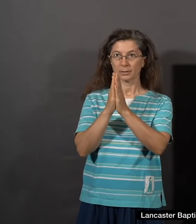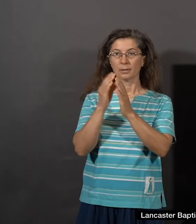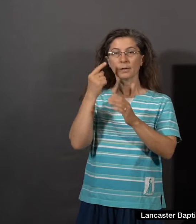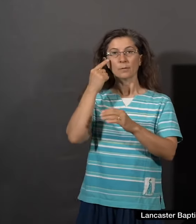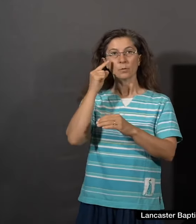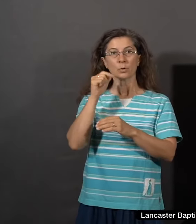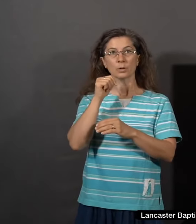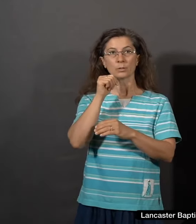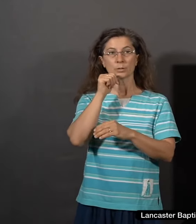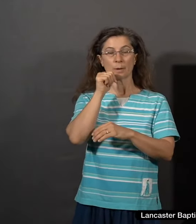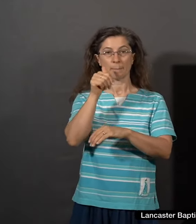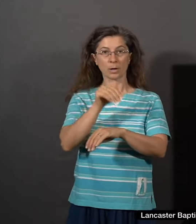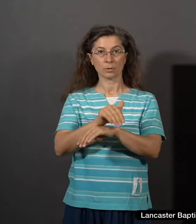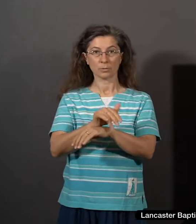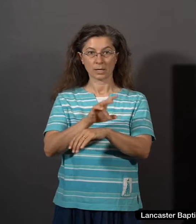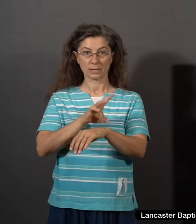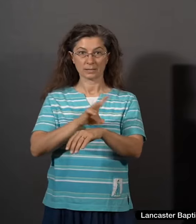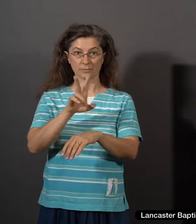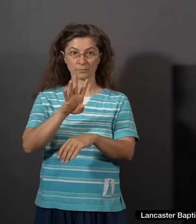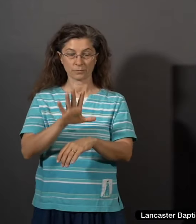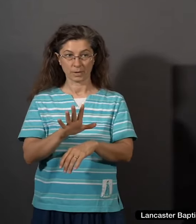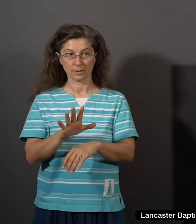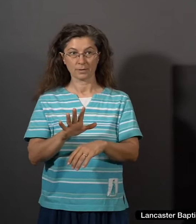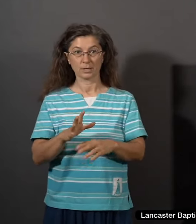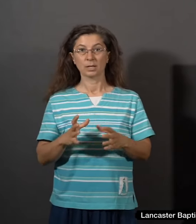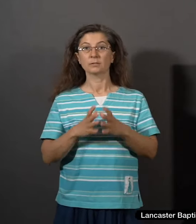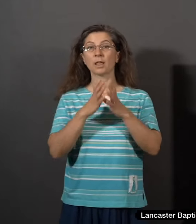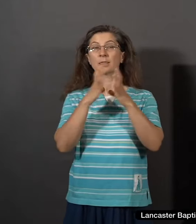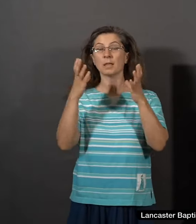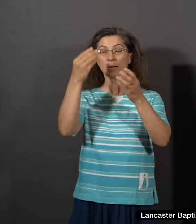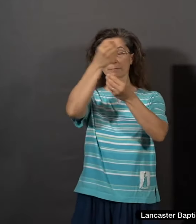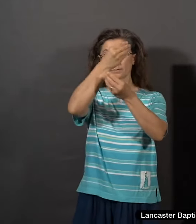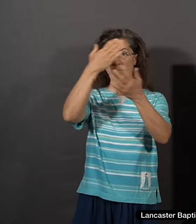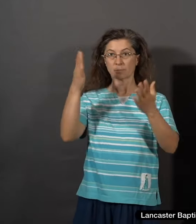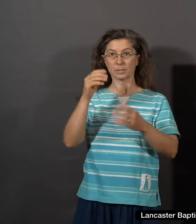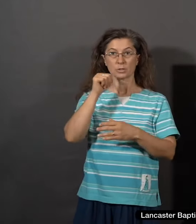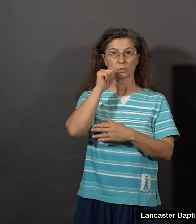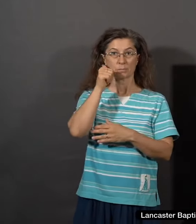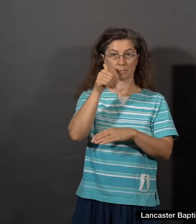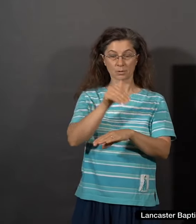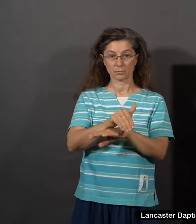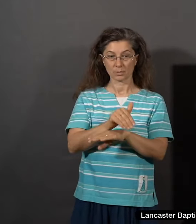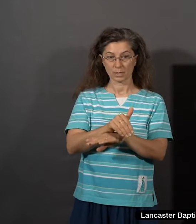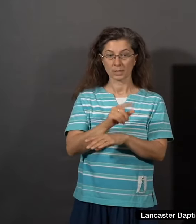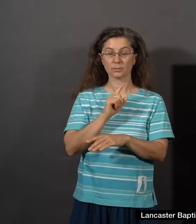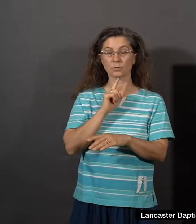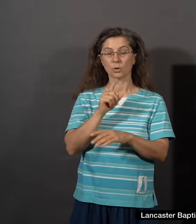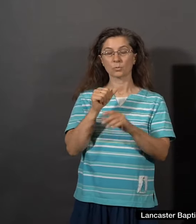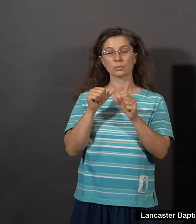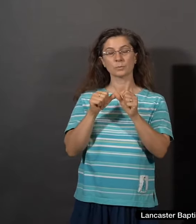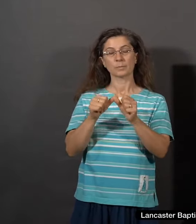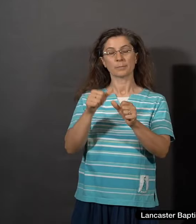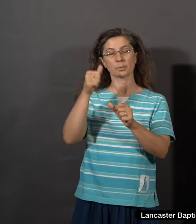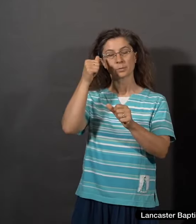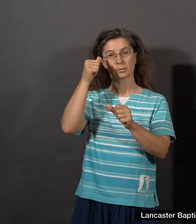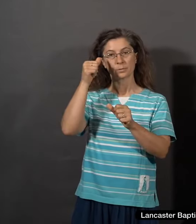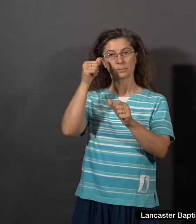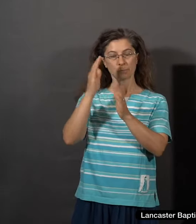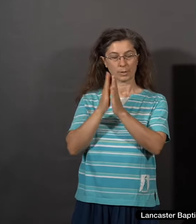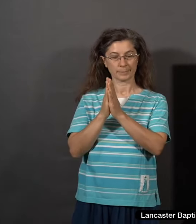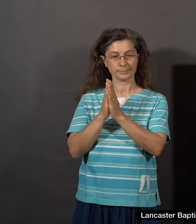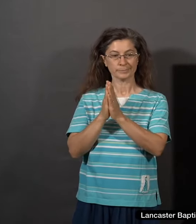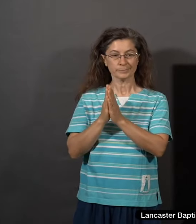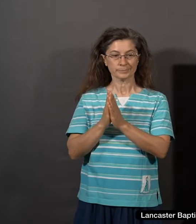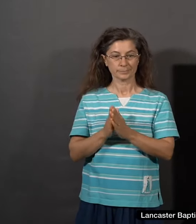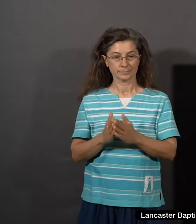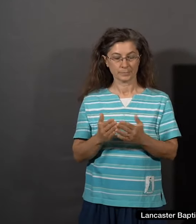when you hear it you'll say i'm glad i prayed for pastor because there's a lot to it and i'll be going over that again this morning so having said those things